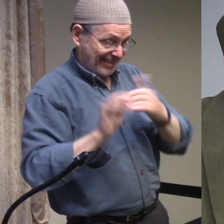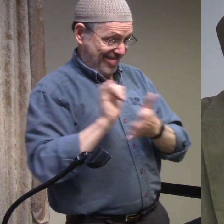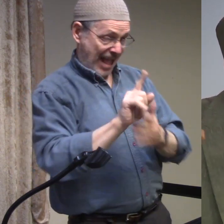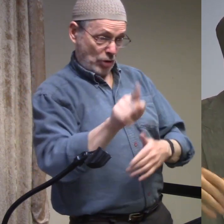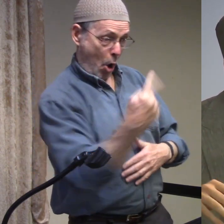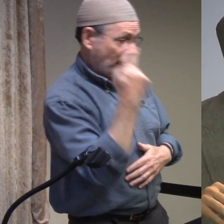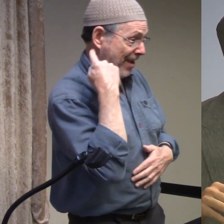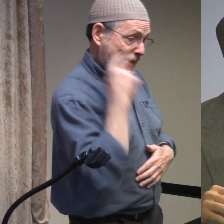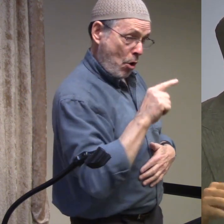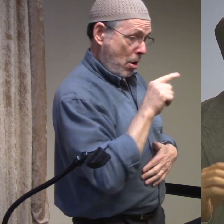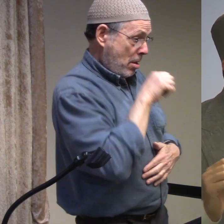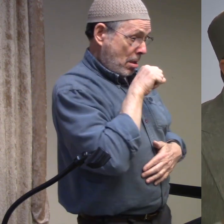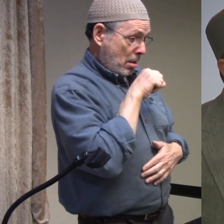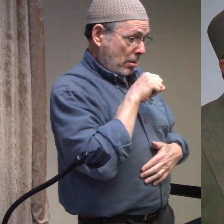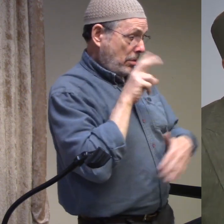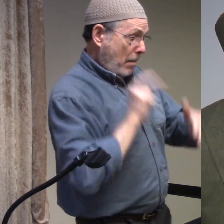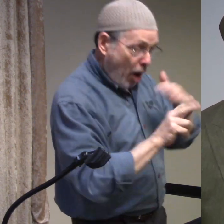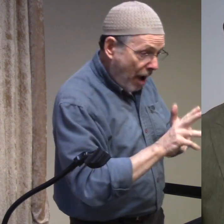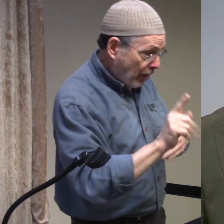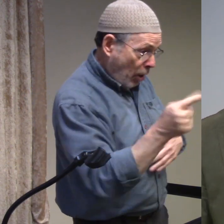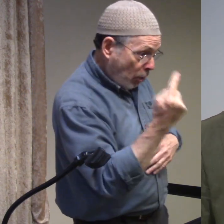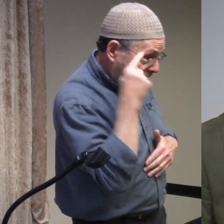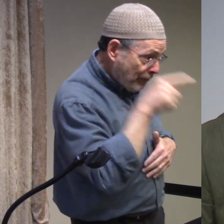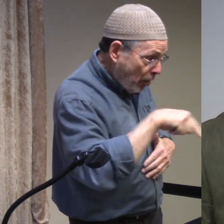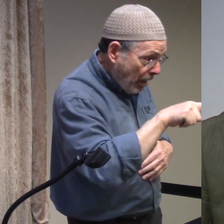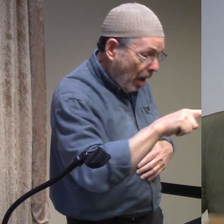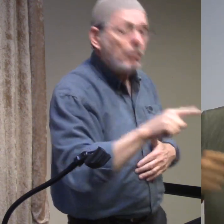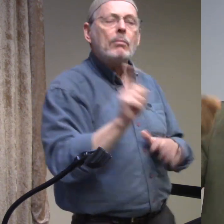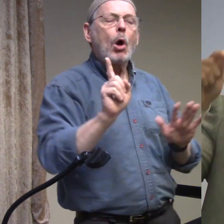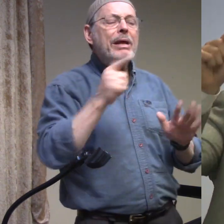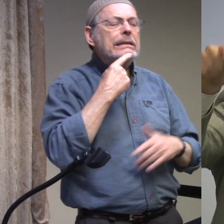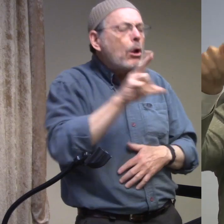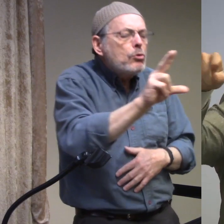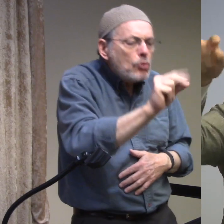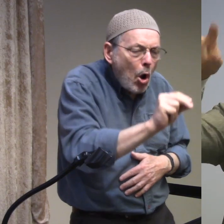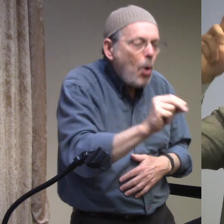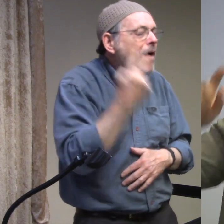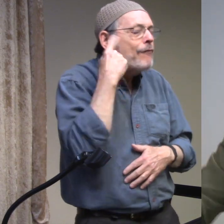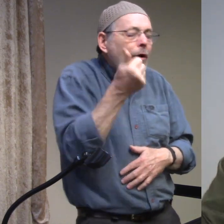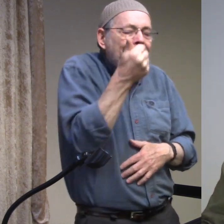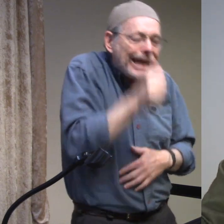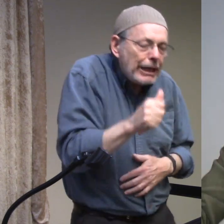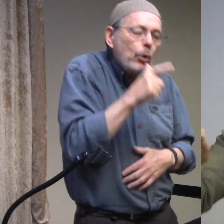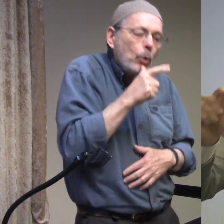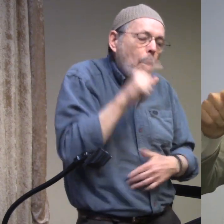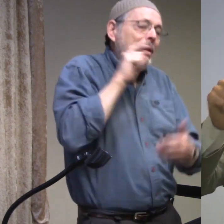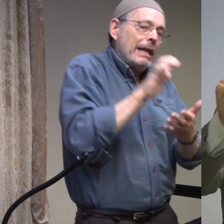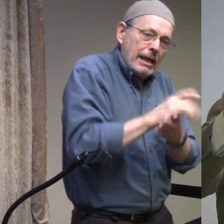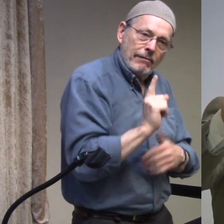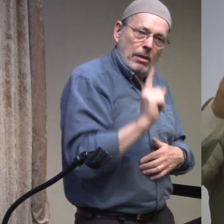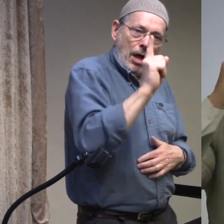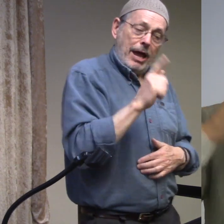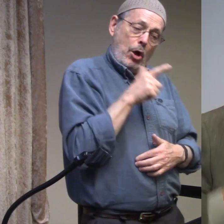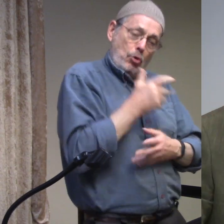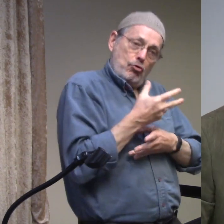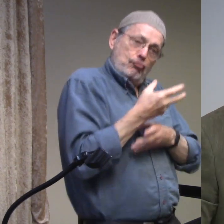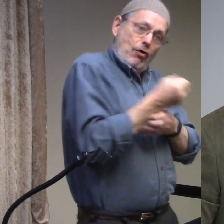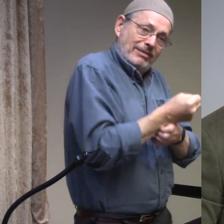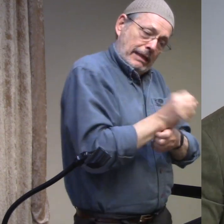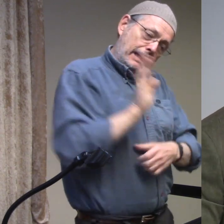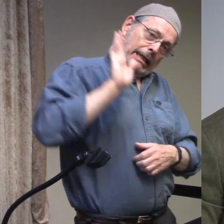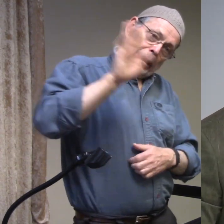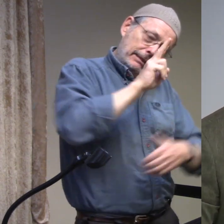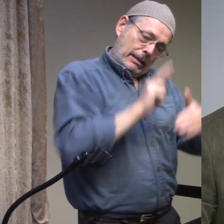one else gets those houses? And you know what he said? He said, Bala, these are for the believers in Allah and the one who trusted their